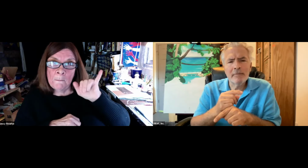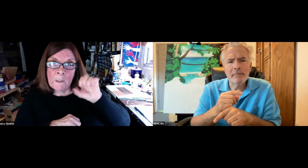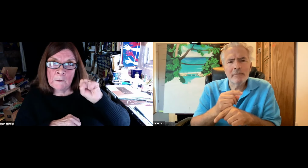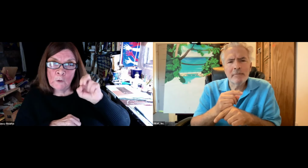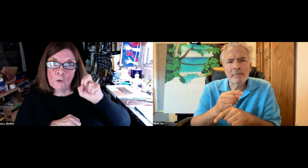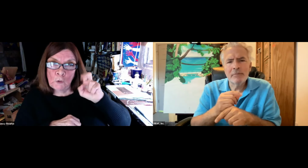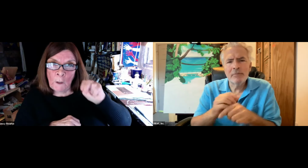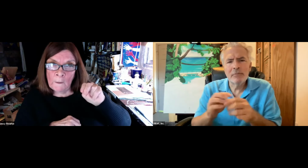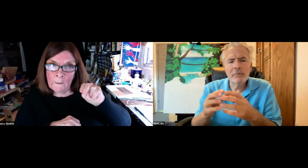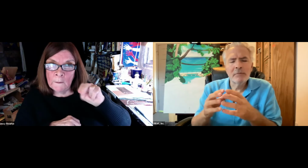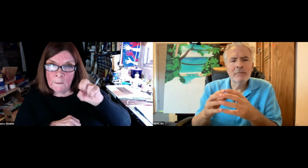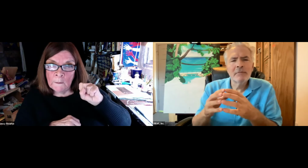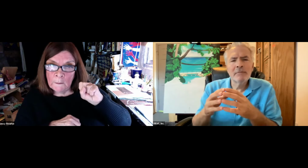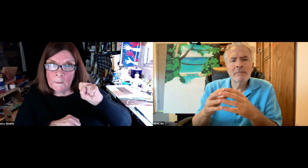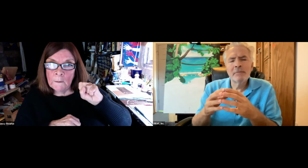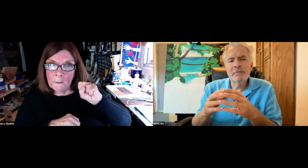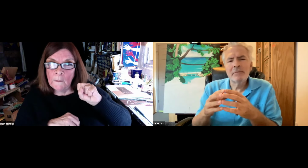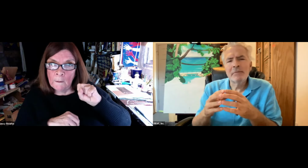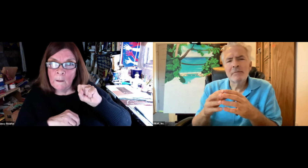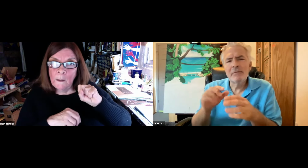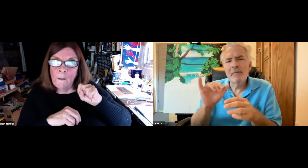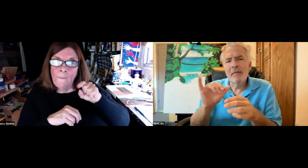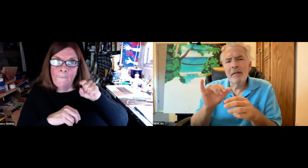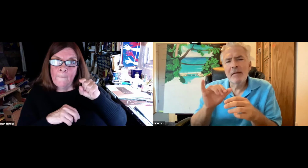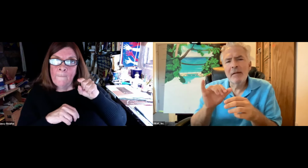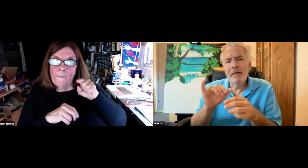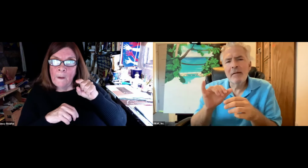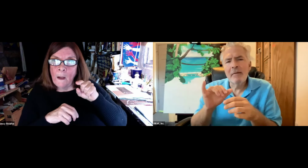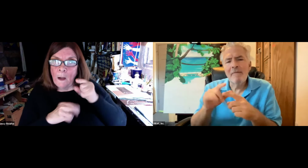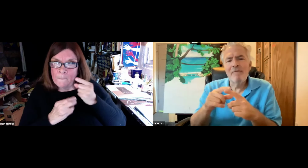Actually, Tony, yes. That is one of 21 missions.